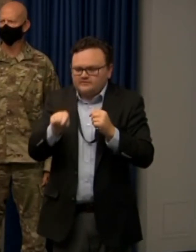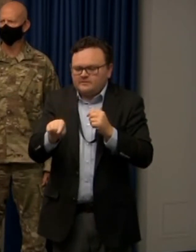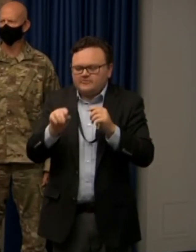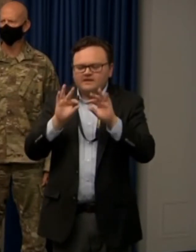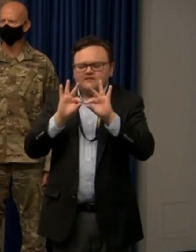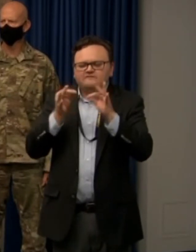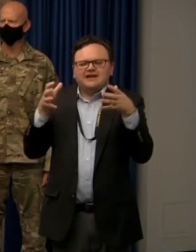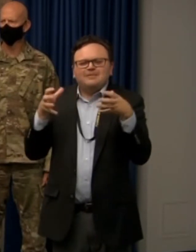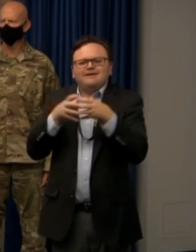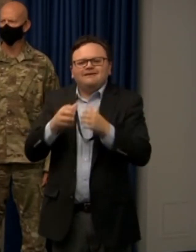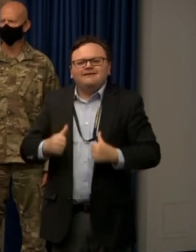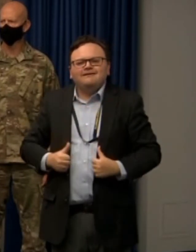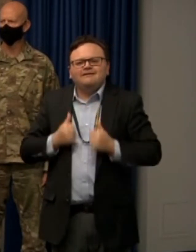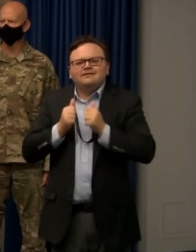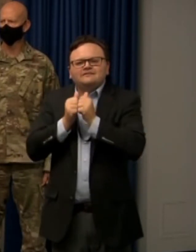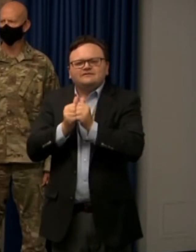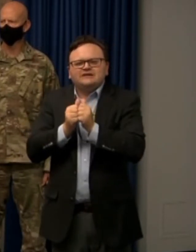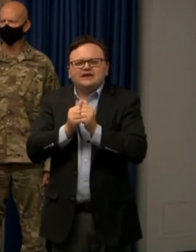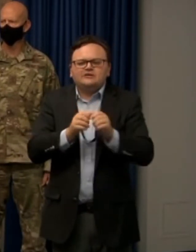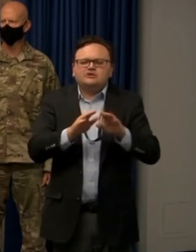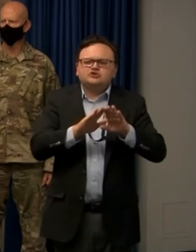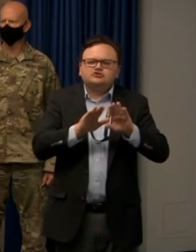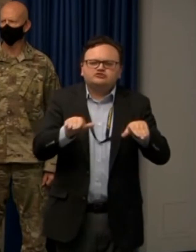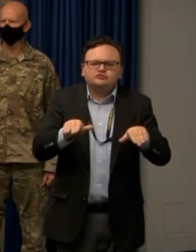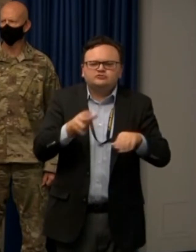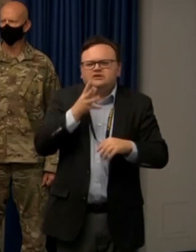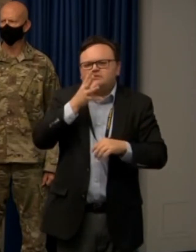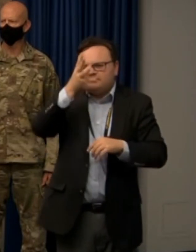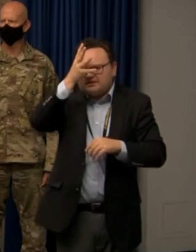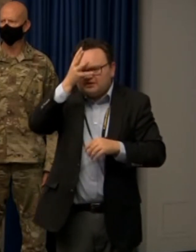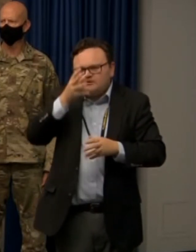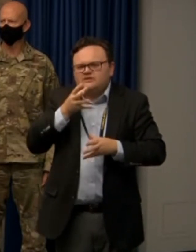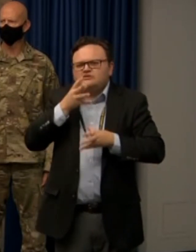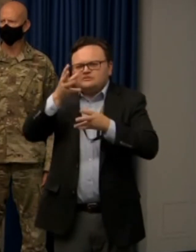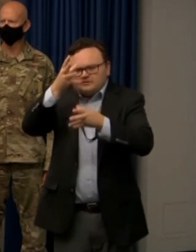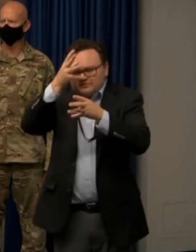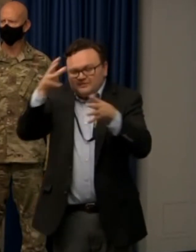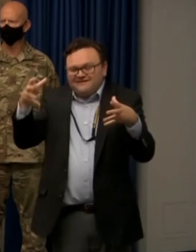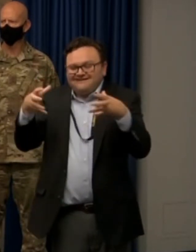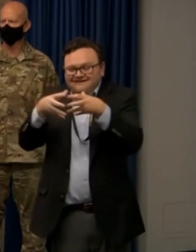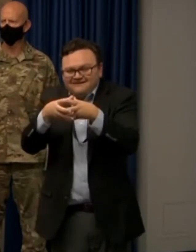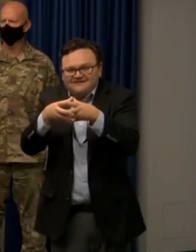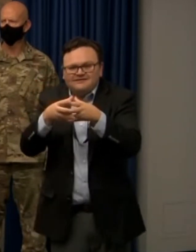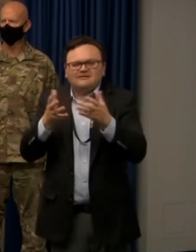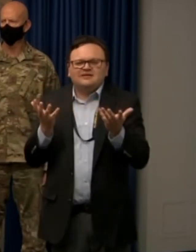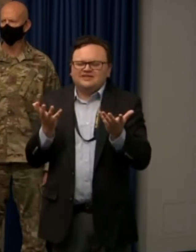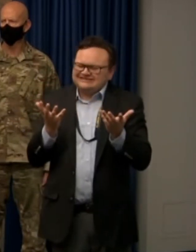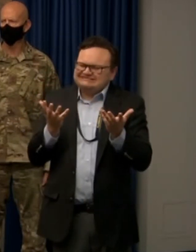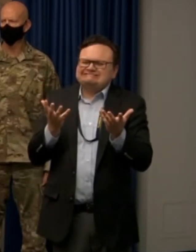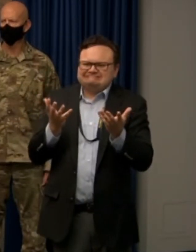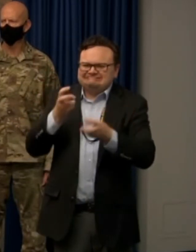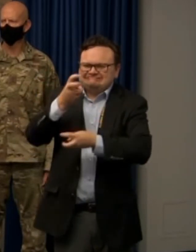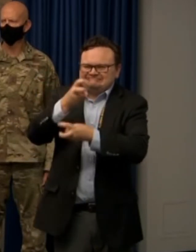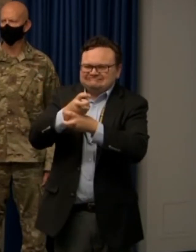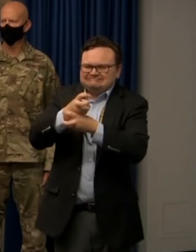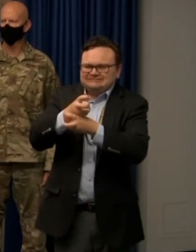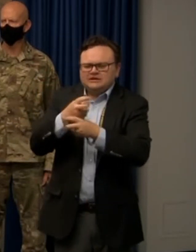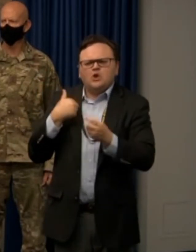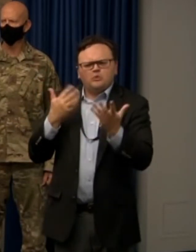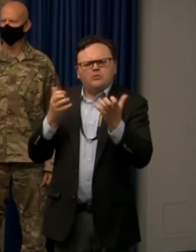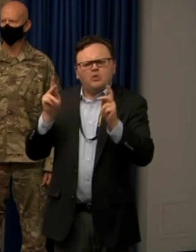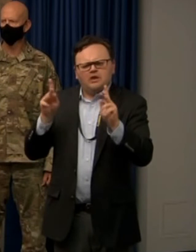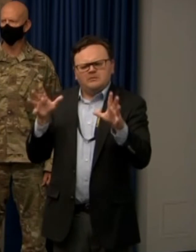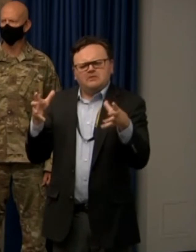multi-generational families, doing social events, doing family events, which, obviously we want people to do that, but if you're in